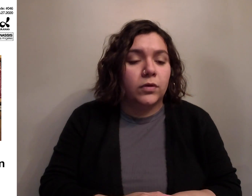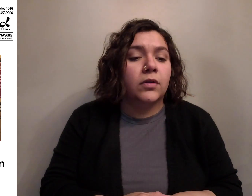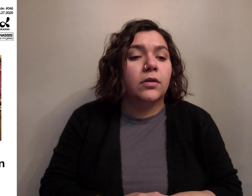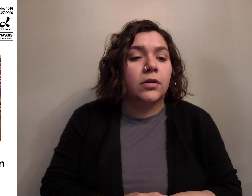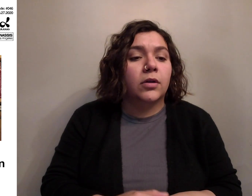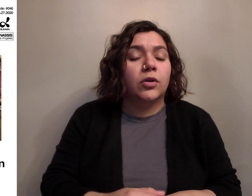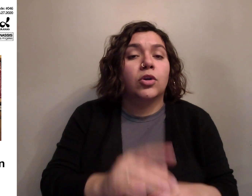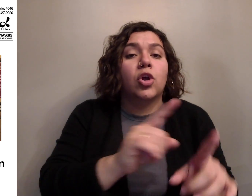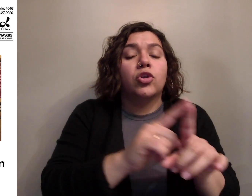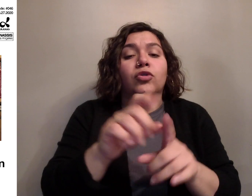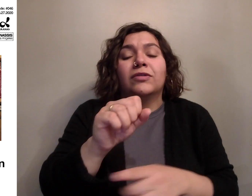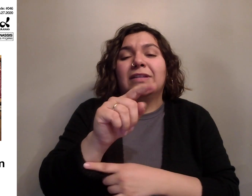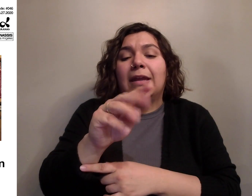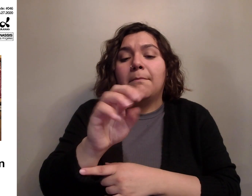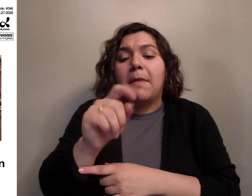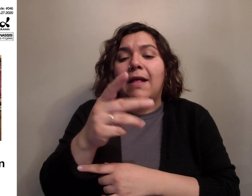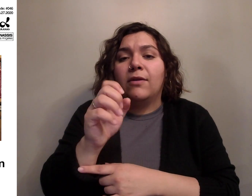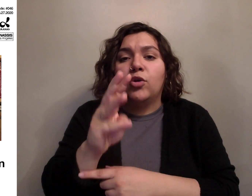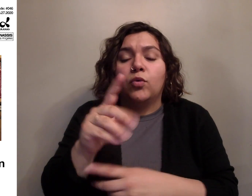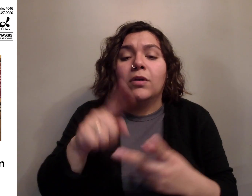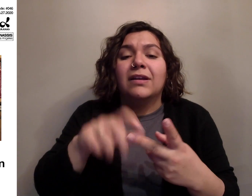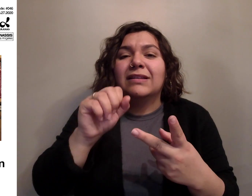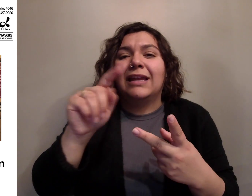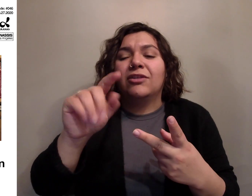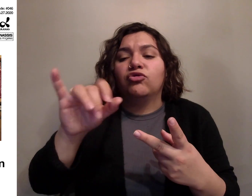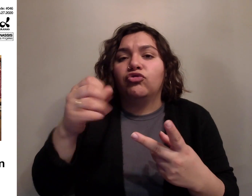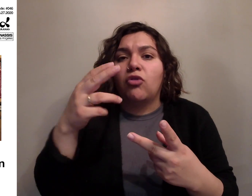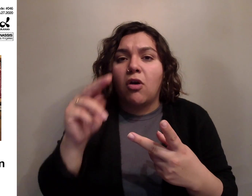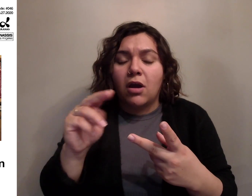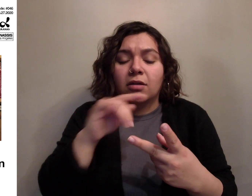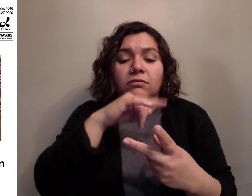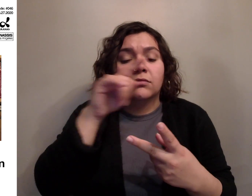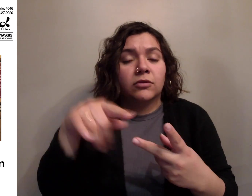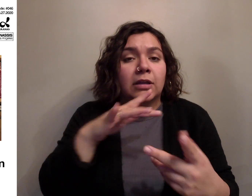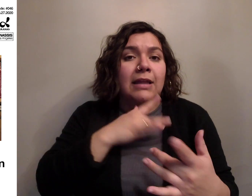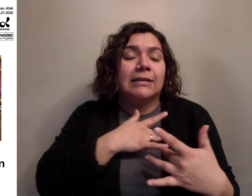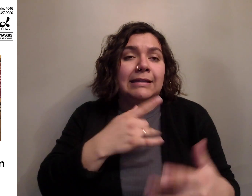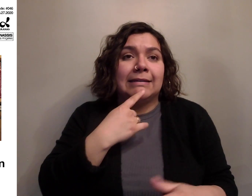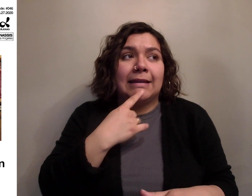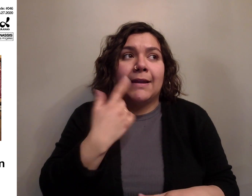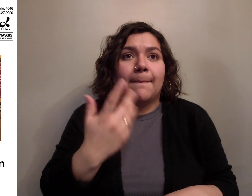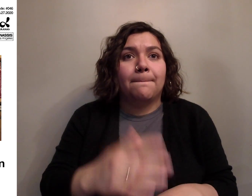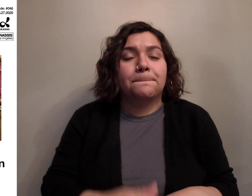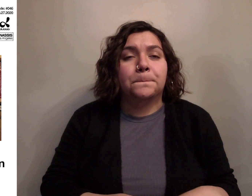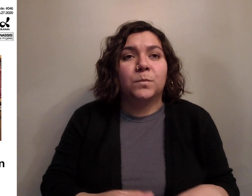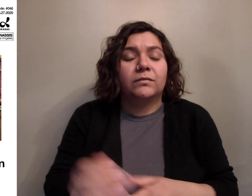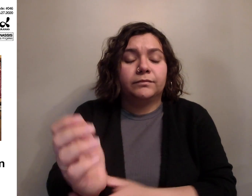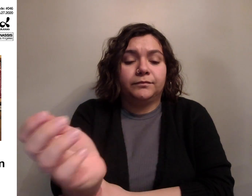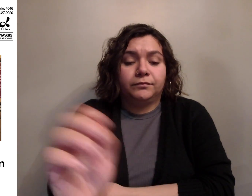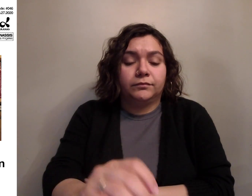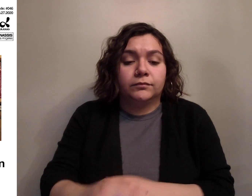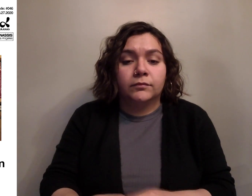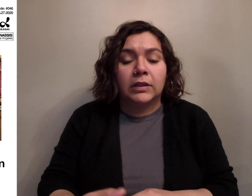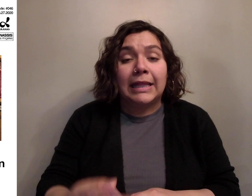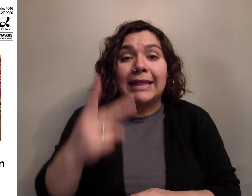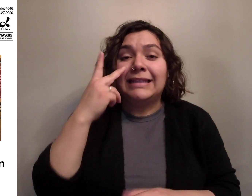Bach, Saint Matthew, and Saint John Passions are works that I like to say